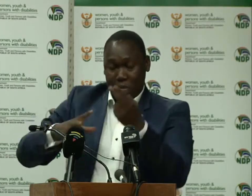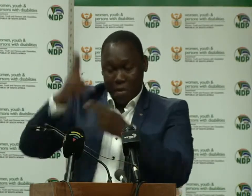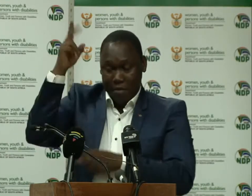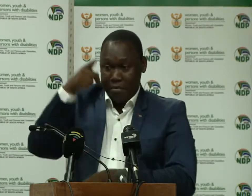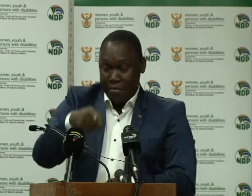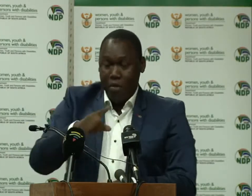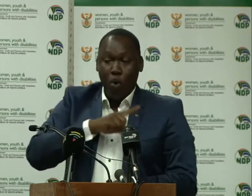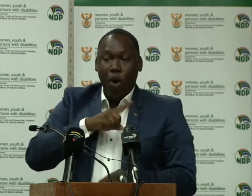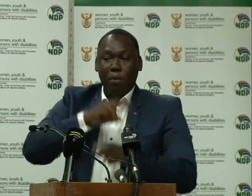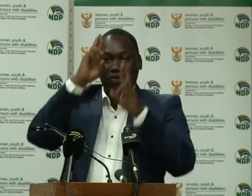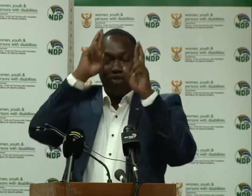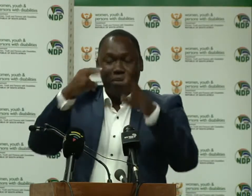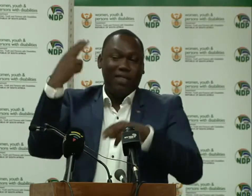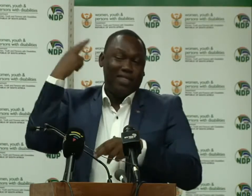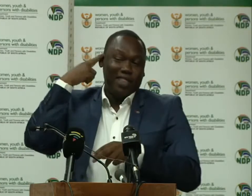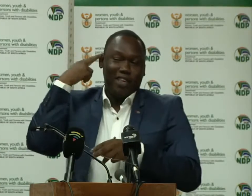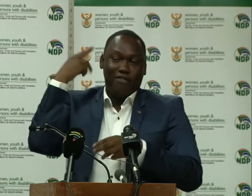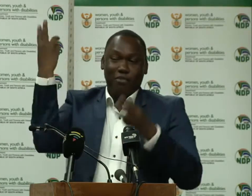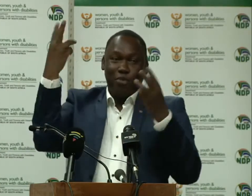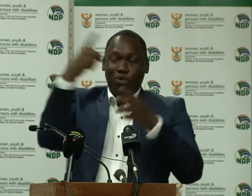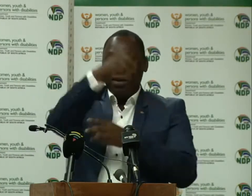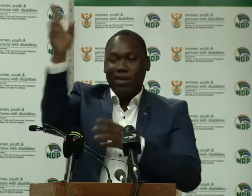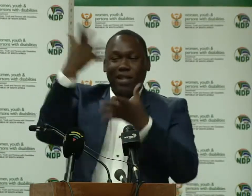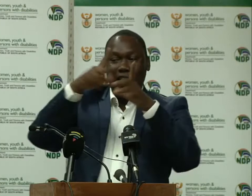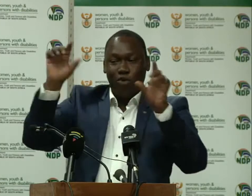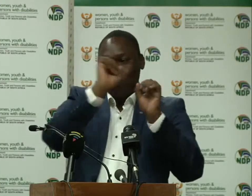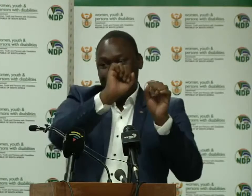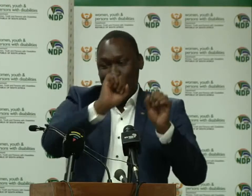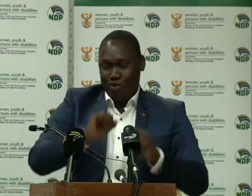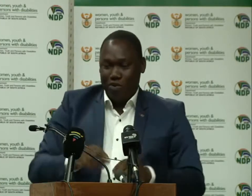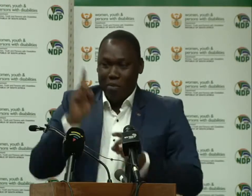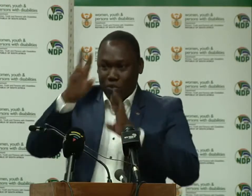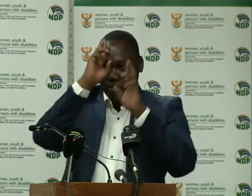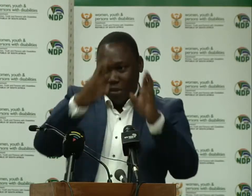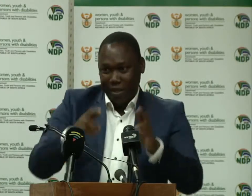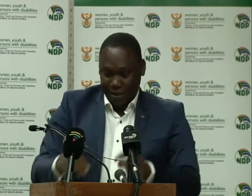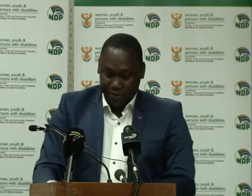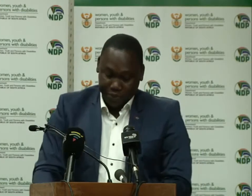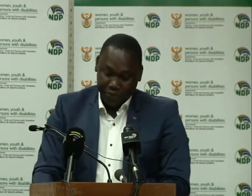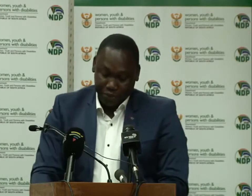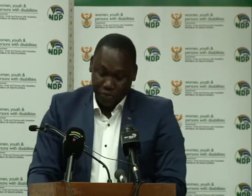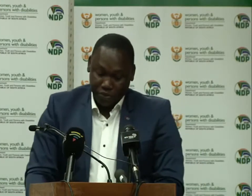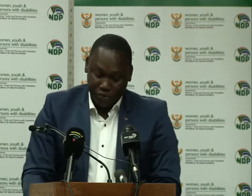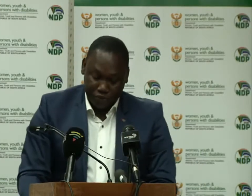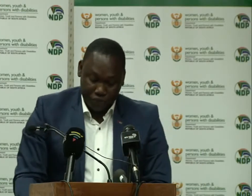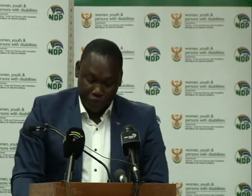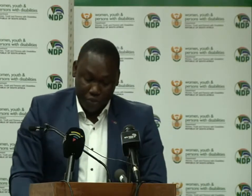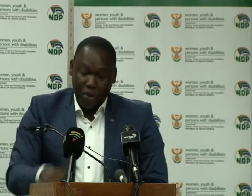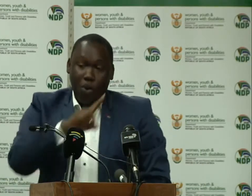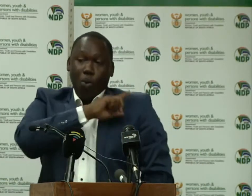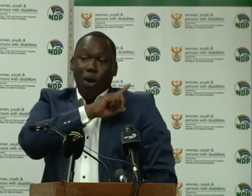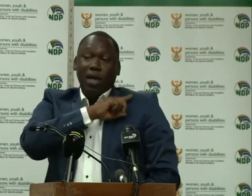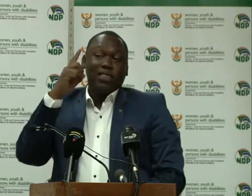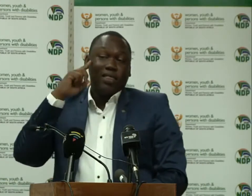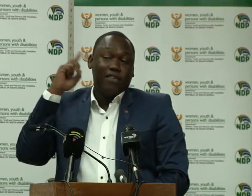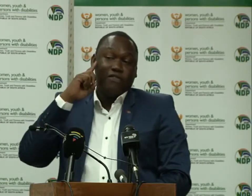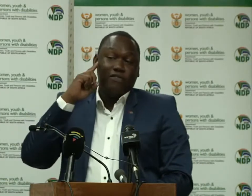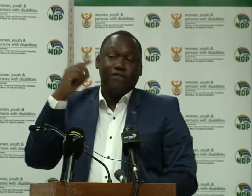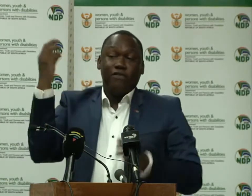Last month we saw regarding the South African Sign Language Charter. So